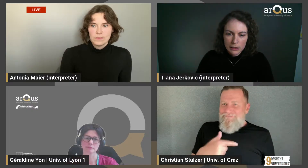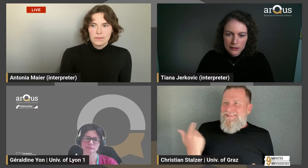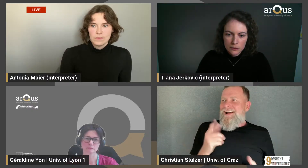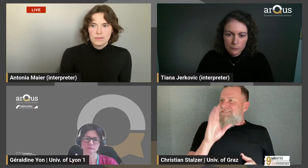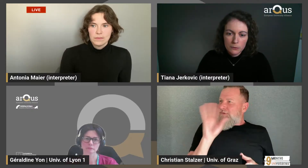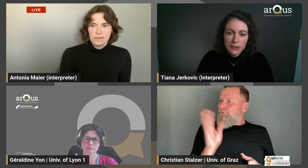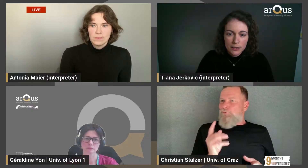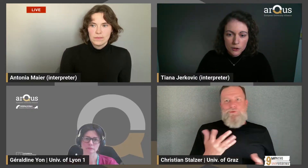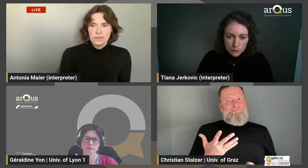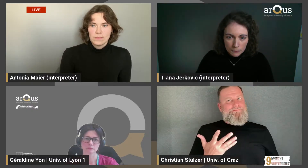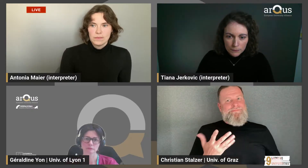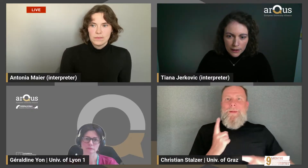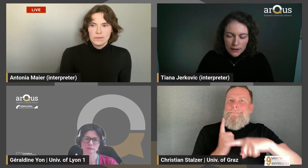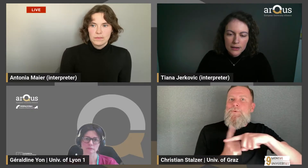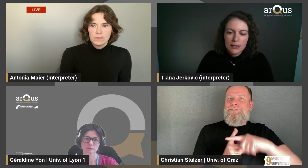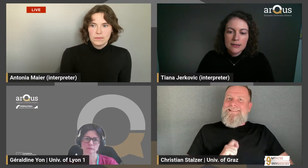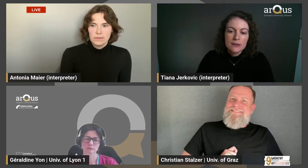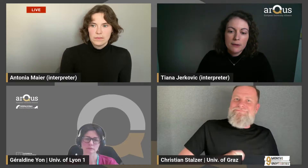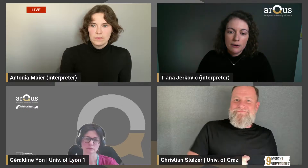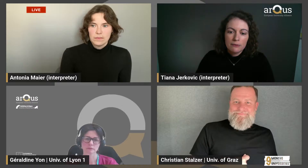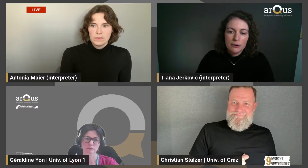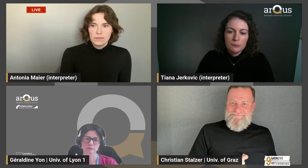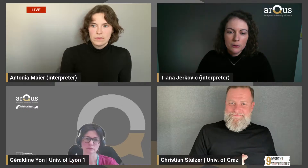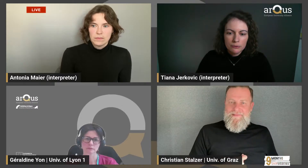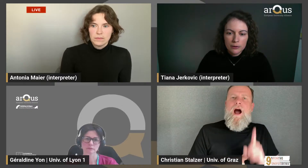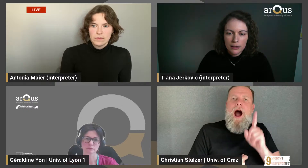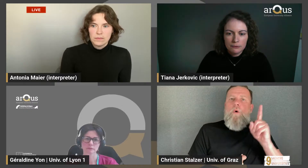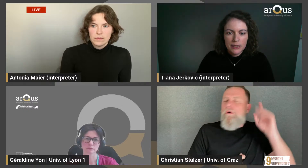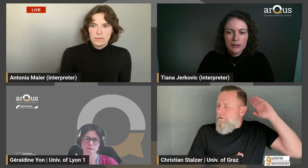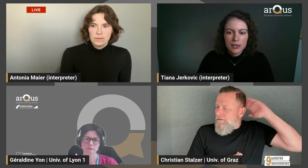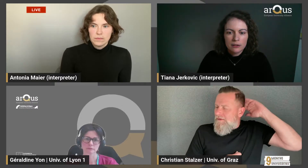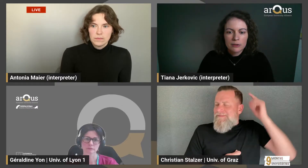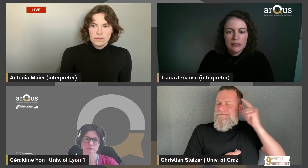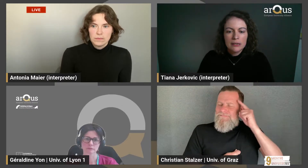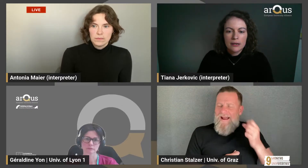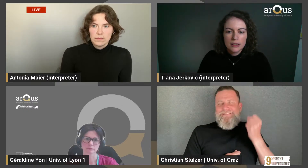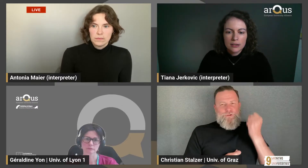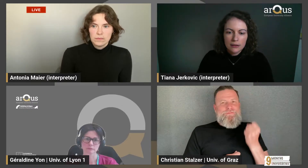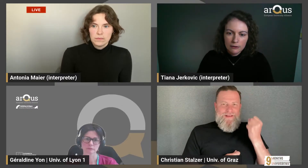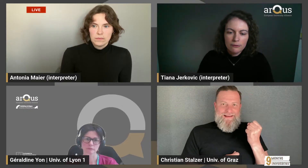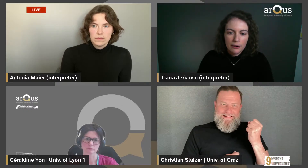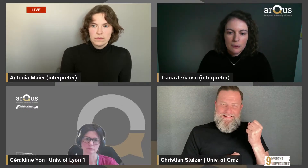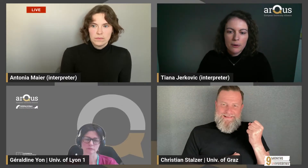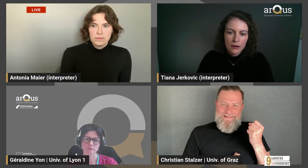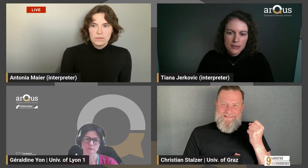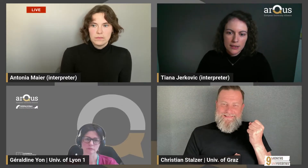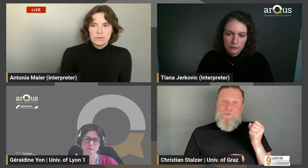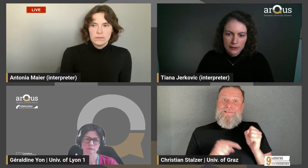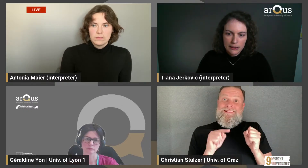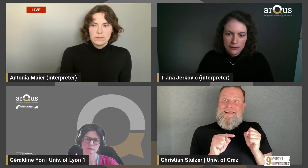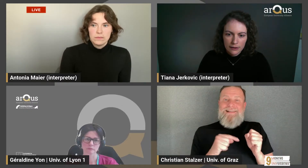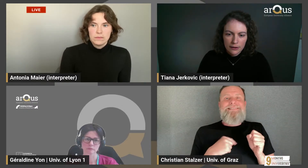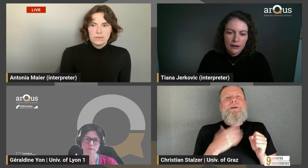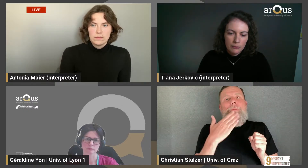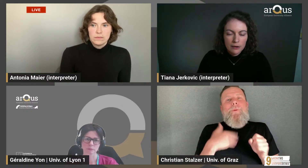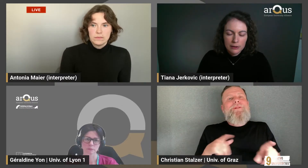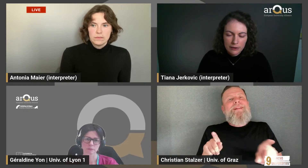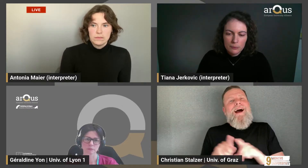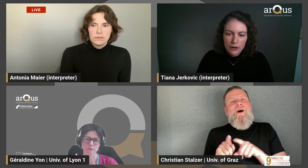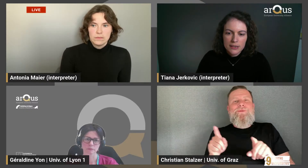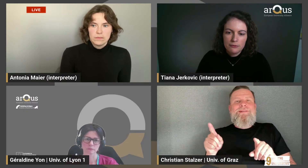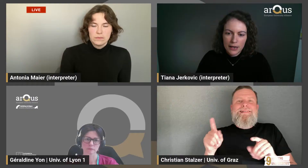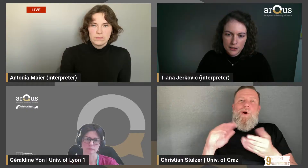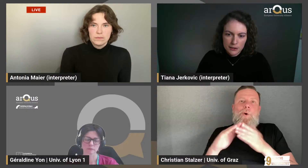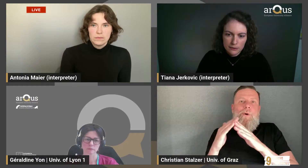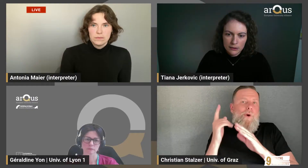of possibilities of what we can do. And this is very, very beautiful. And we are generally we have a